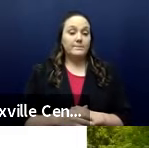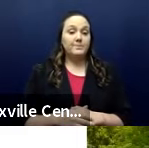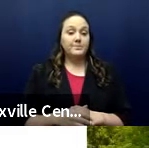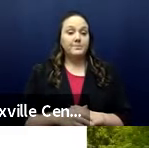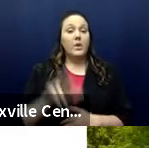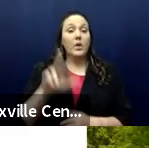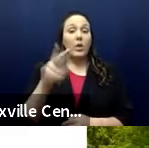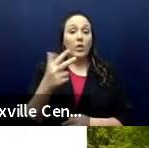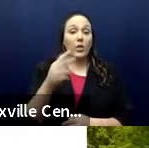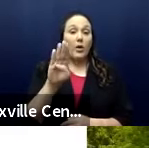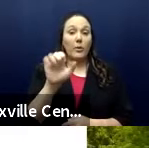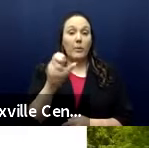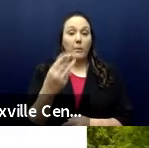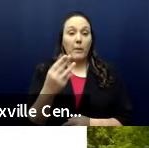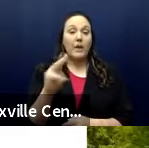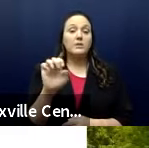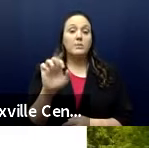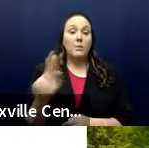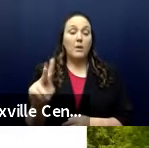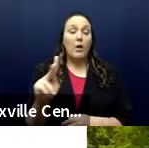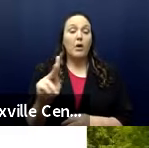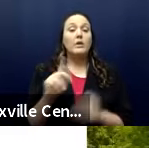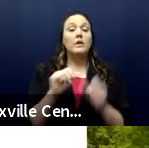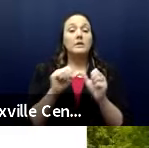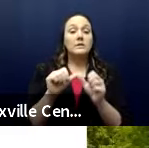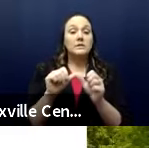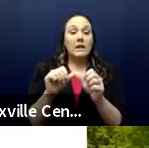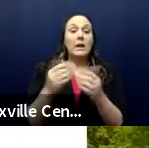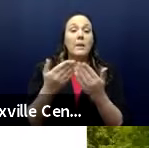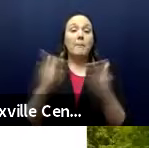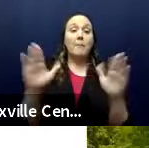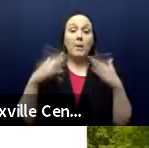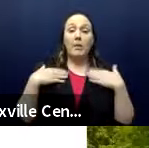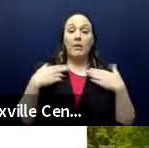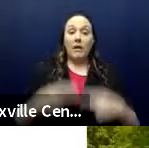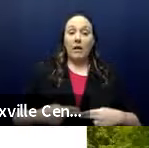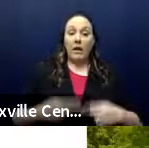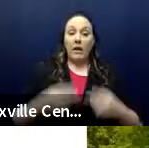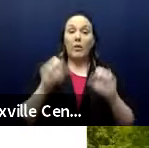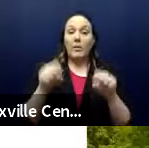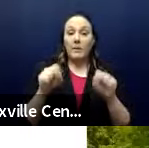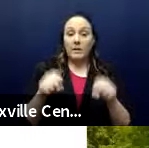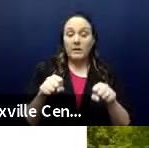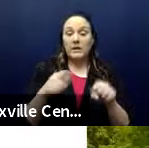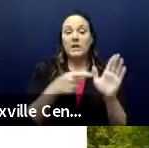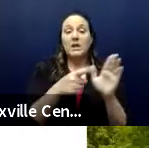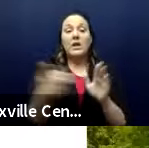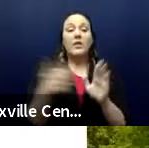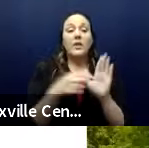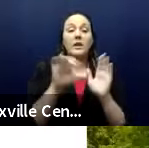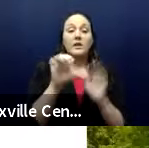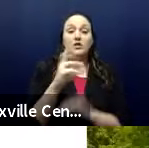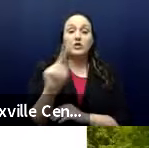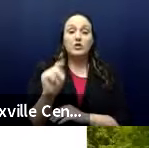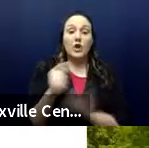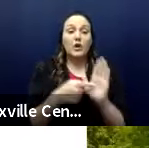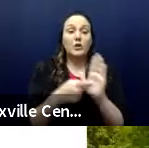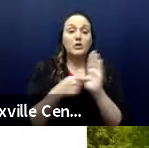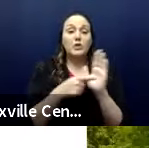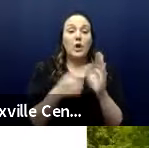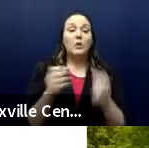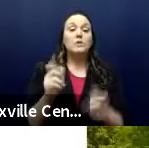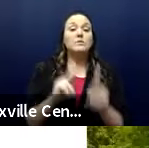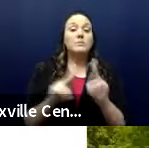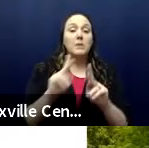third benchmark, sustained or increased public health capability. This chart shows the number of individuals currently on the epidemiology